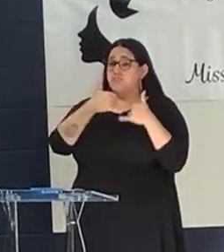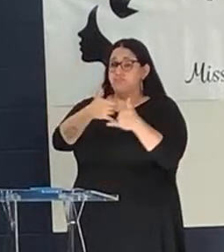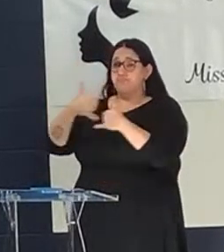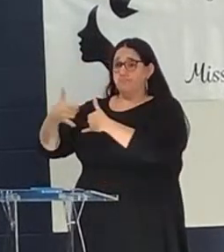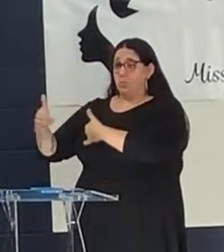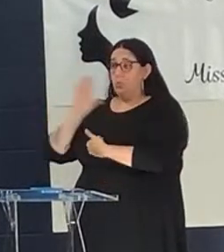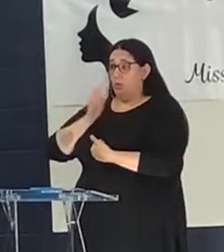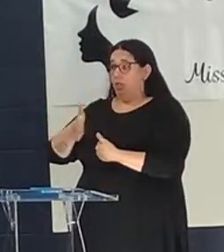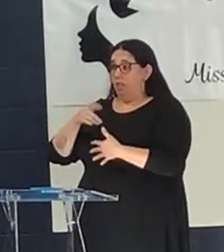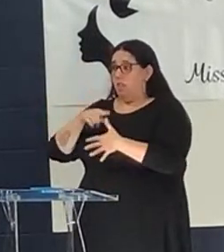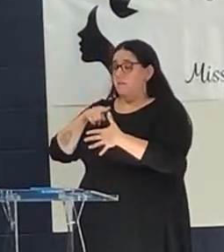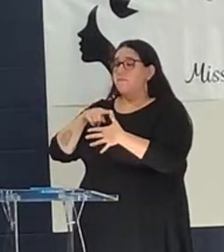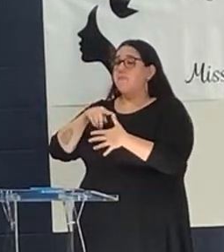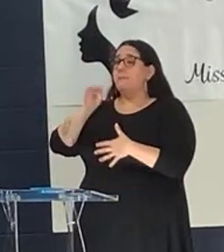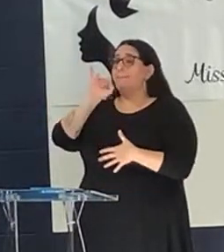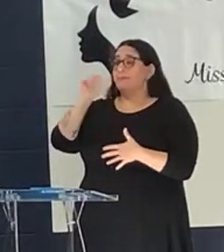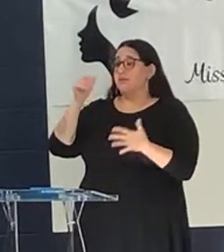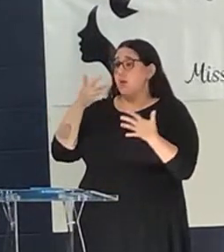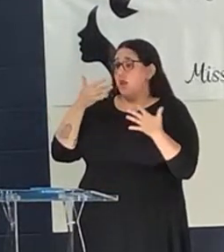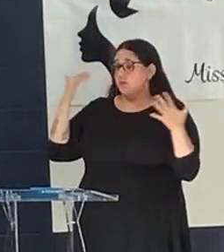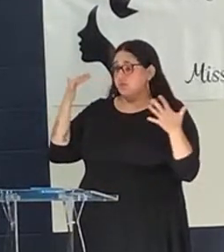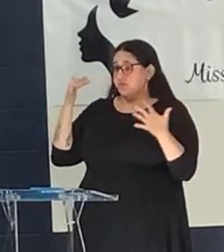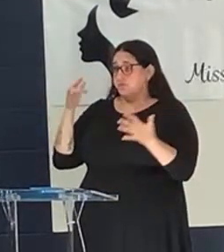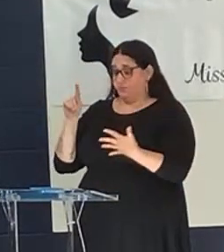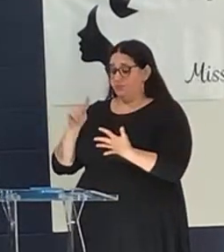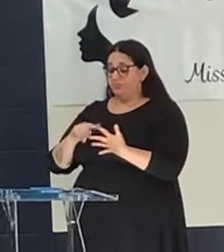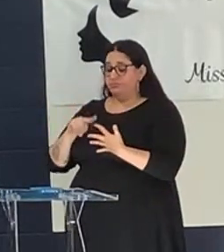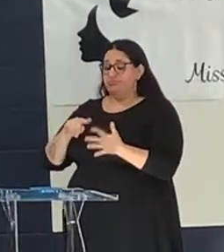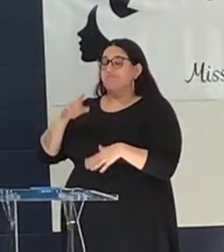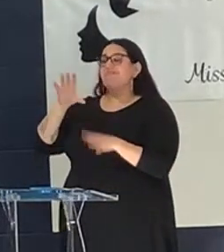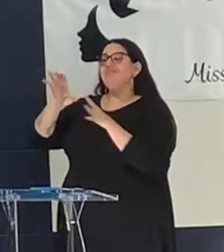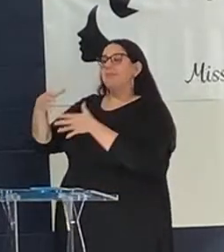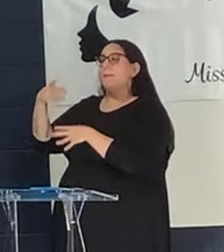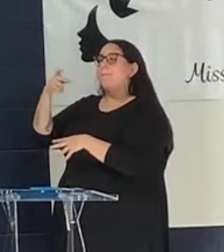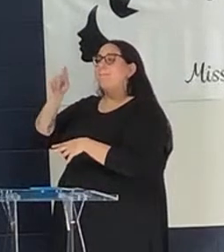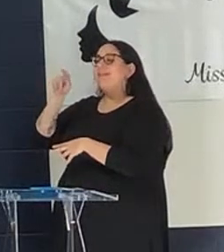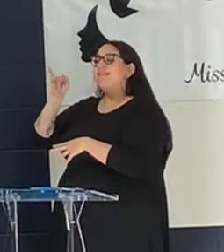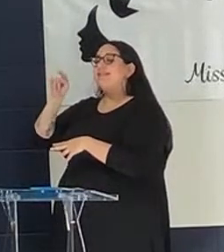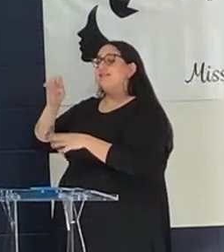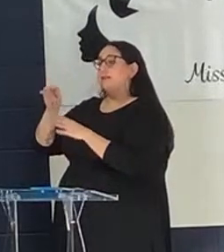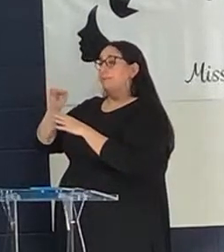this event. We have five areas that we're competing for. One is Miss Congeniality.